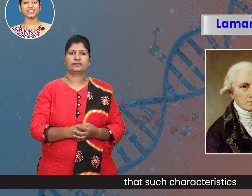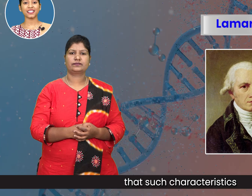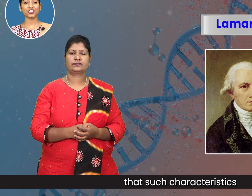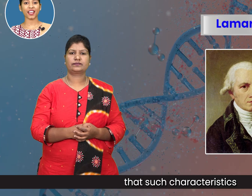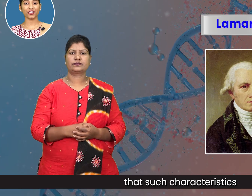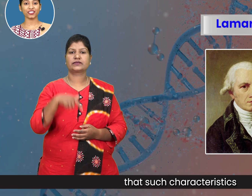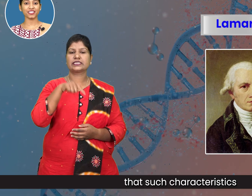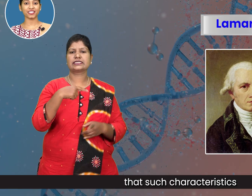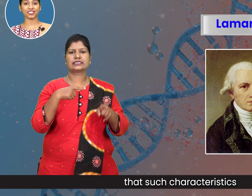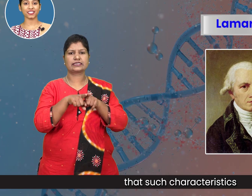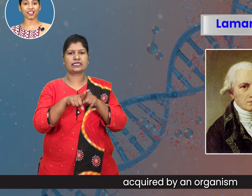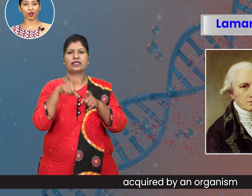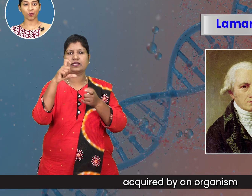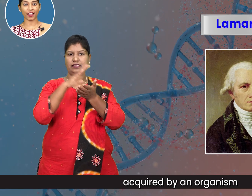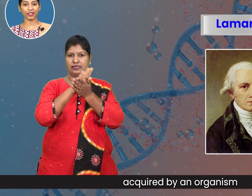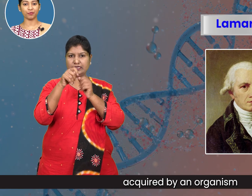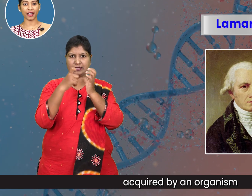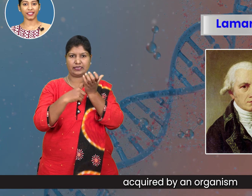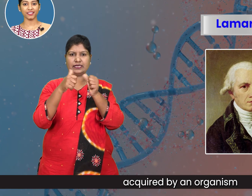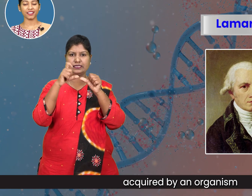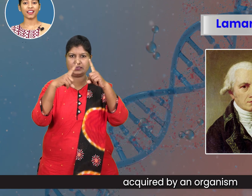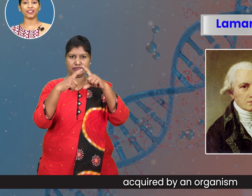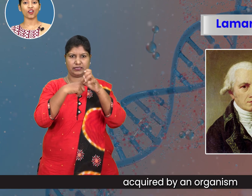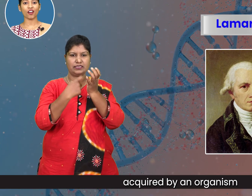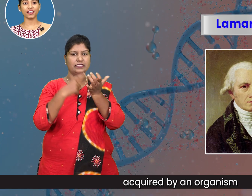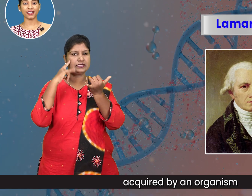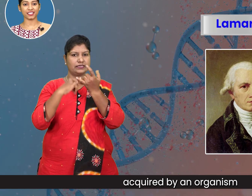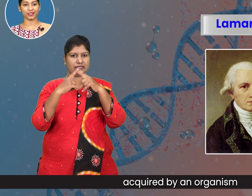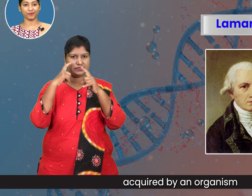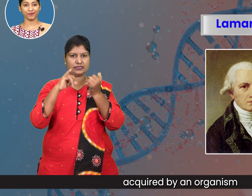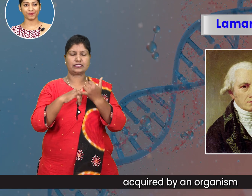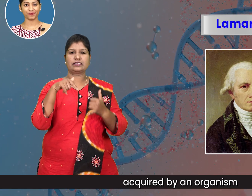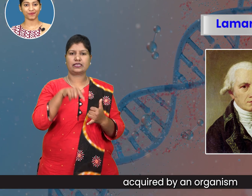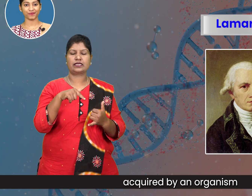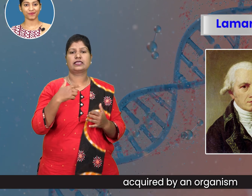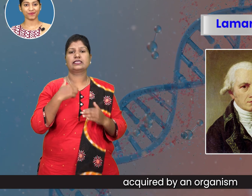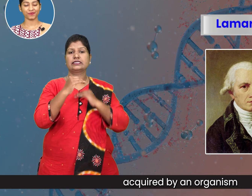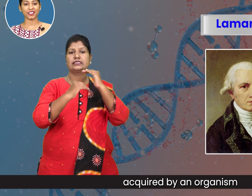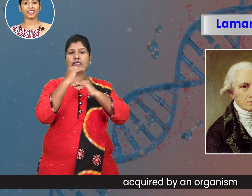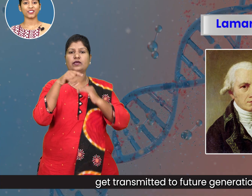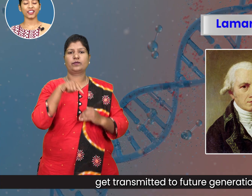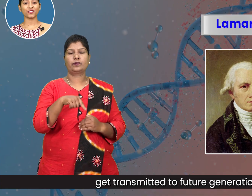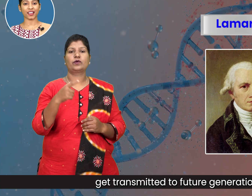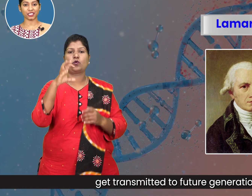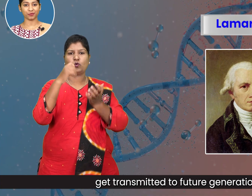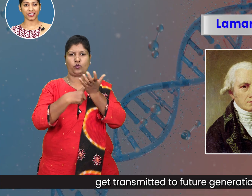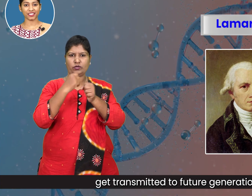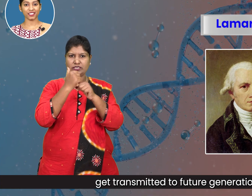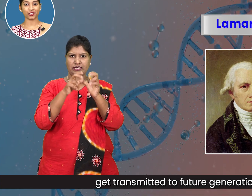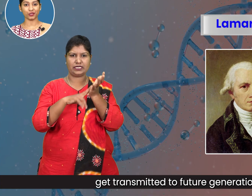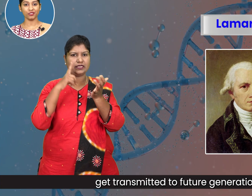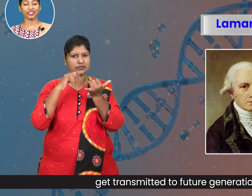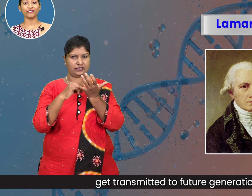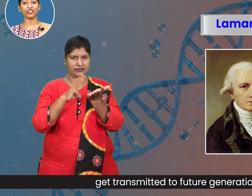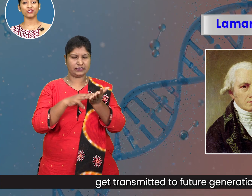that such characteristics acquired by an organism get